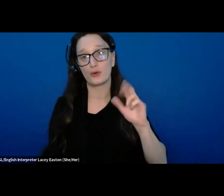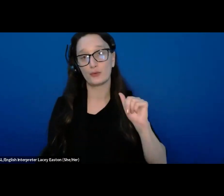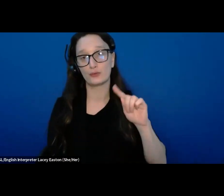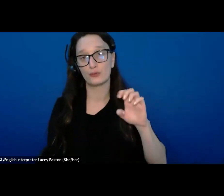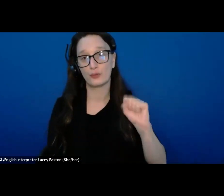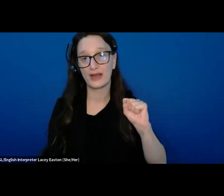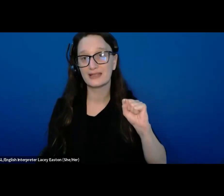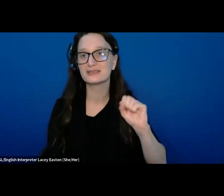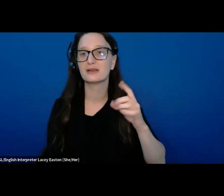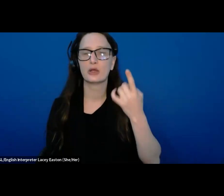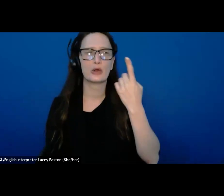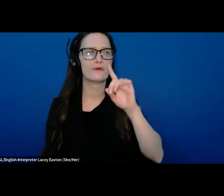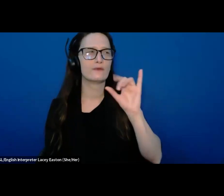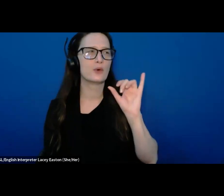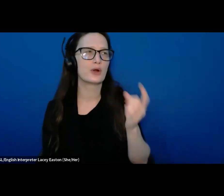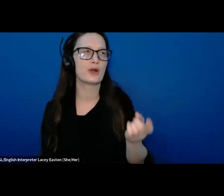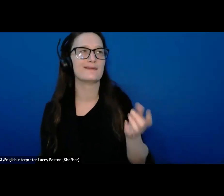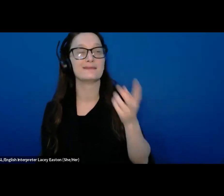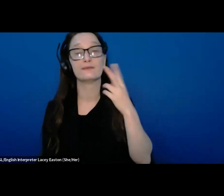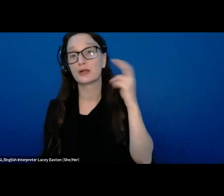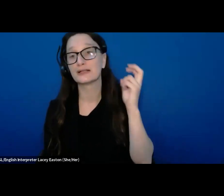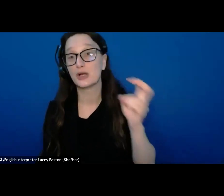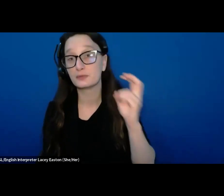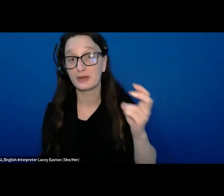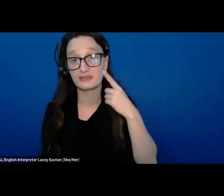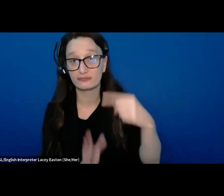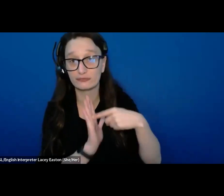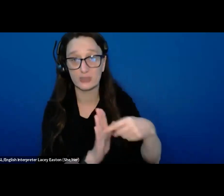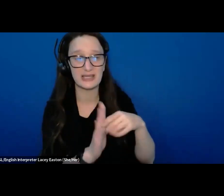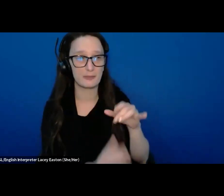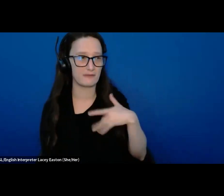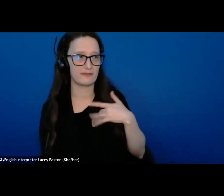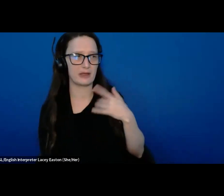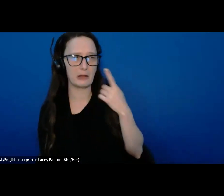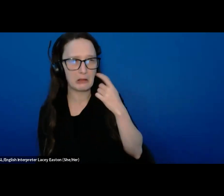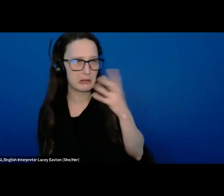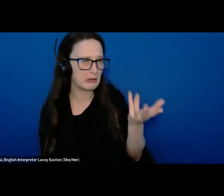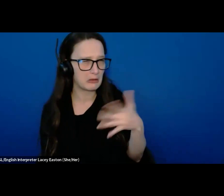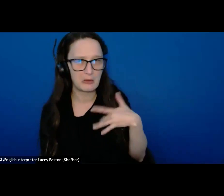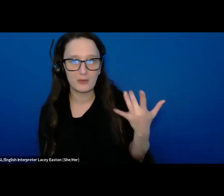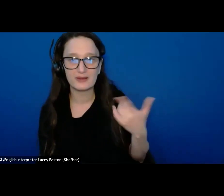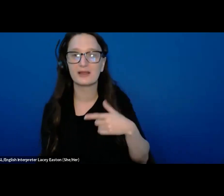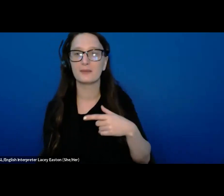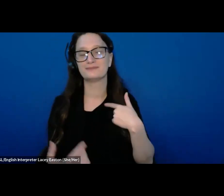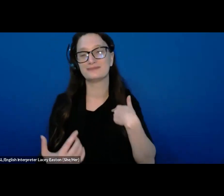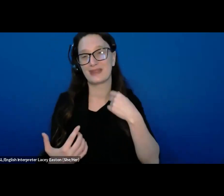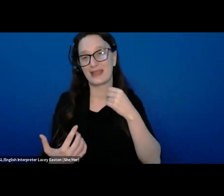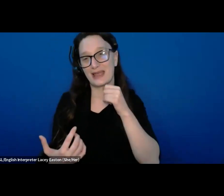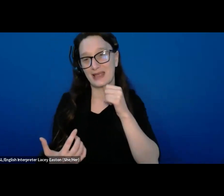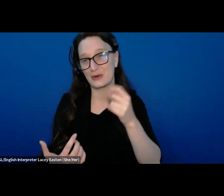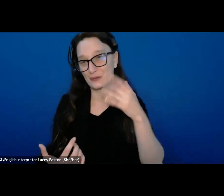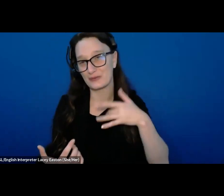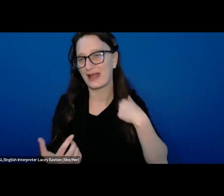like transportation, for example, I just would not necessarily be optimistic that, and I think I said this during the transportation vendor forum this week